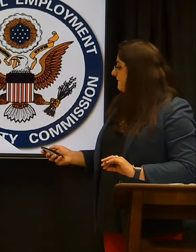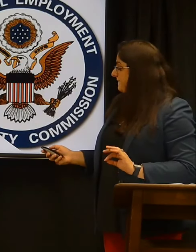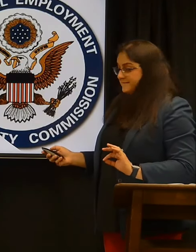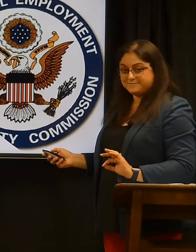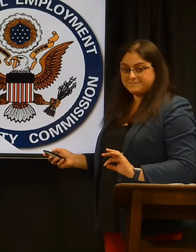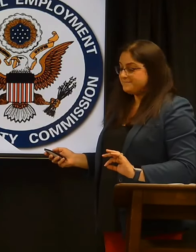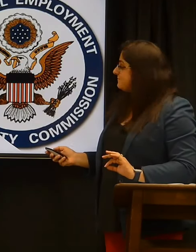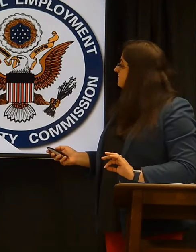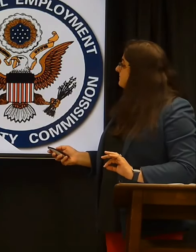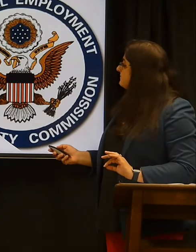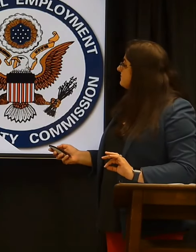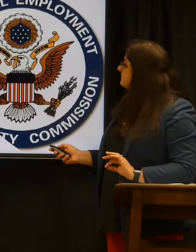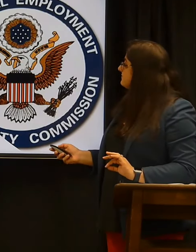that's what's important.